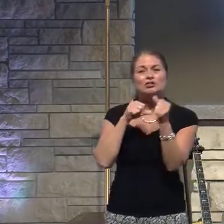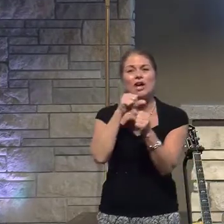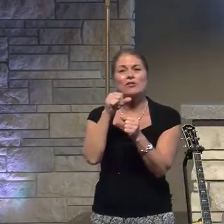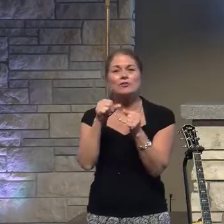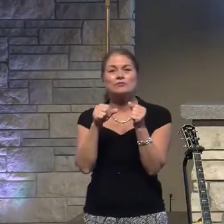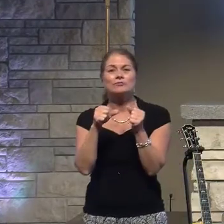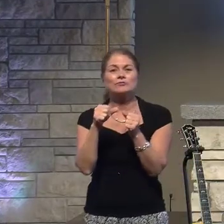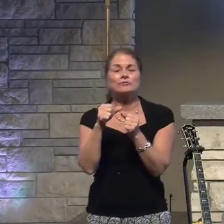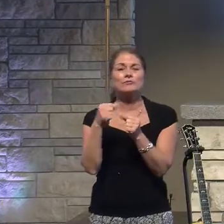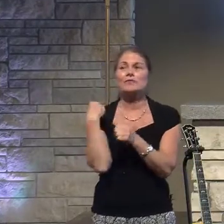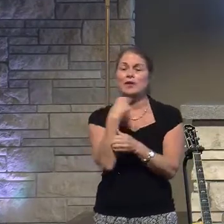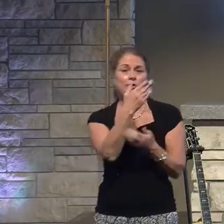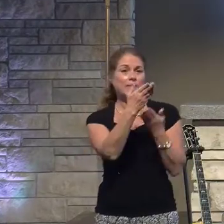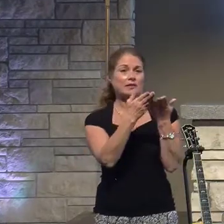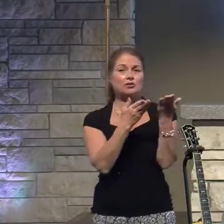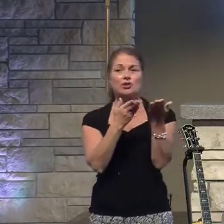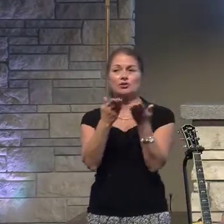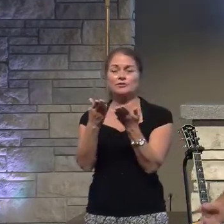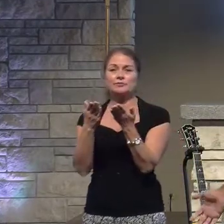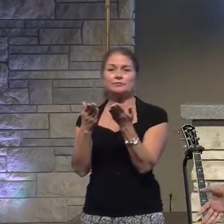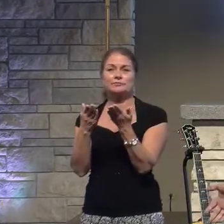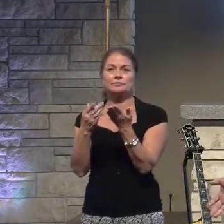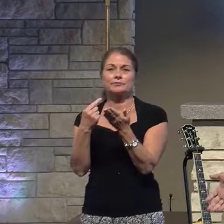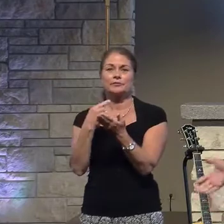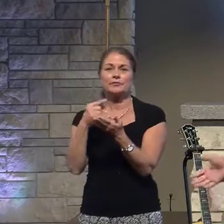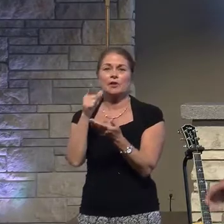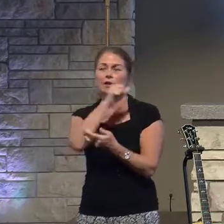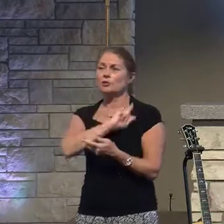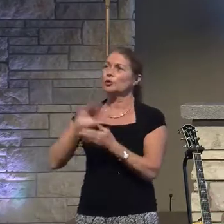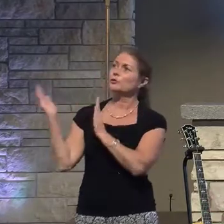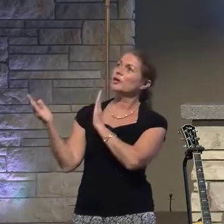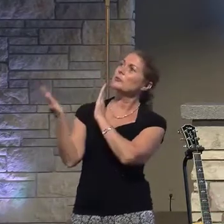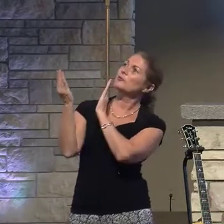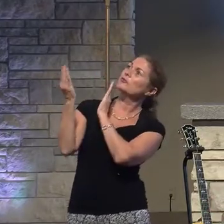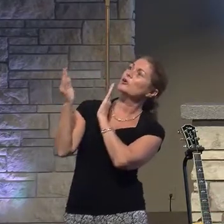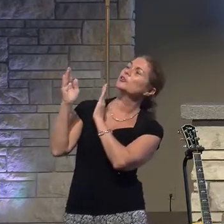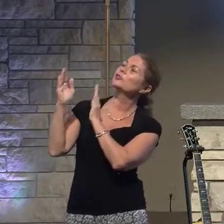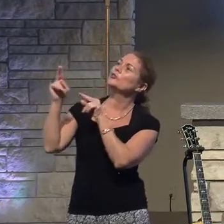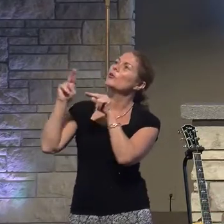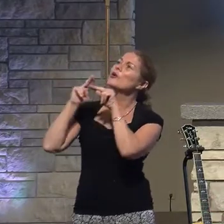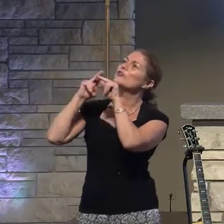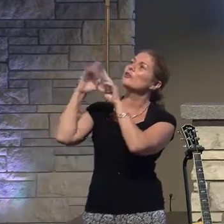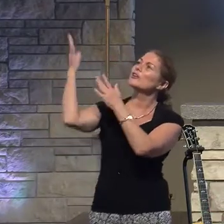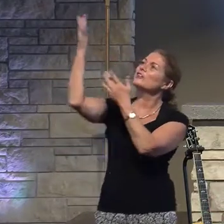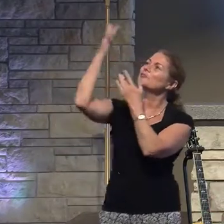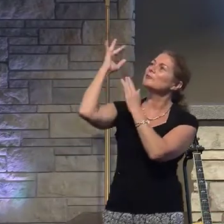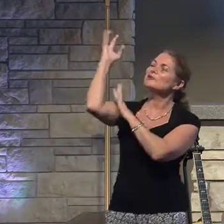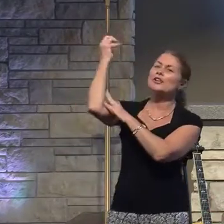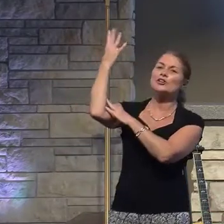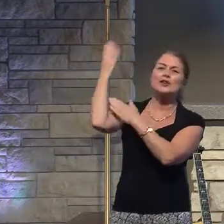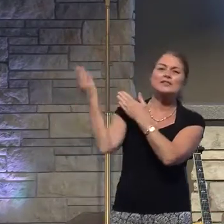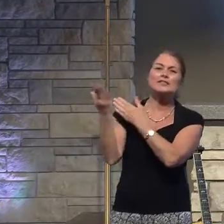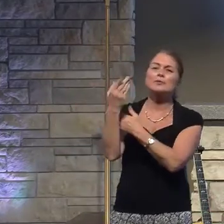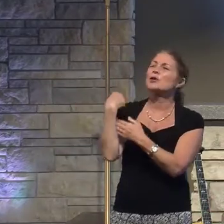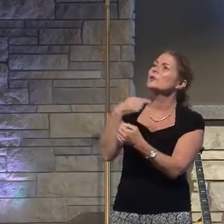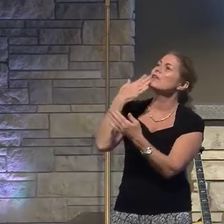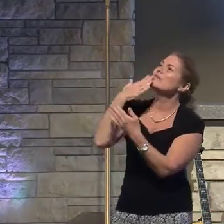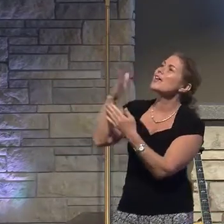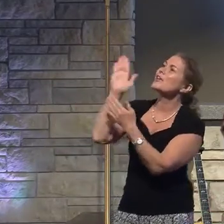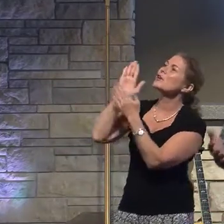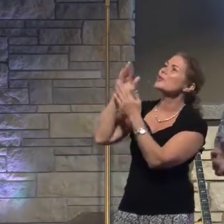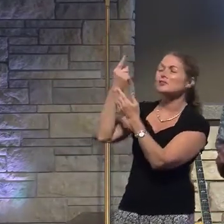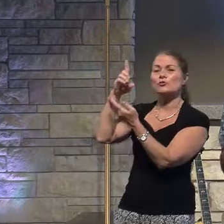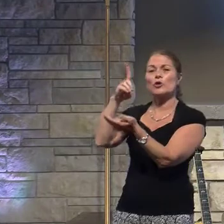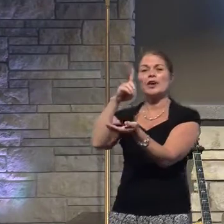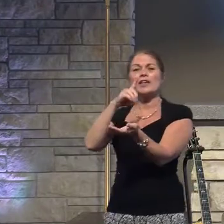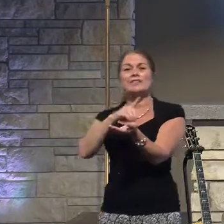may serve. Lord, we come before your throne of mercy and grace this morning. We thank and we praise you for the physicians